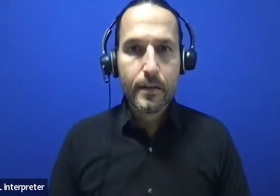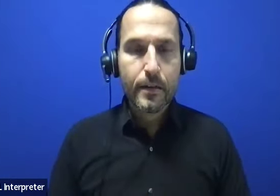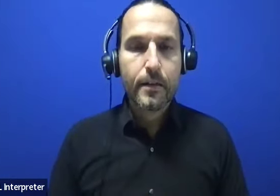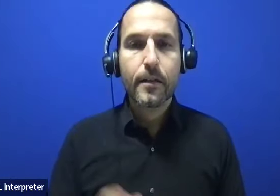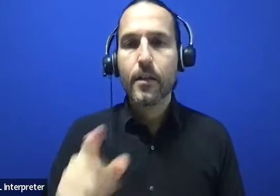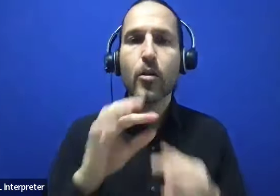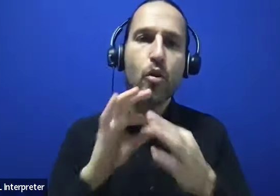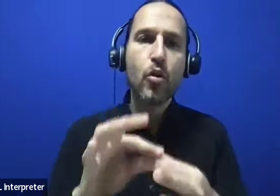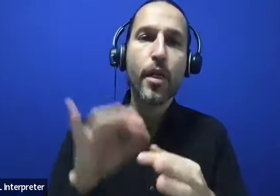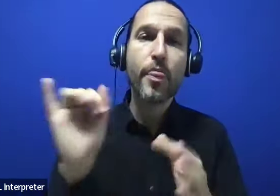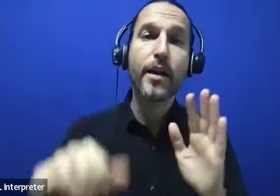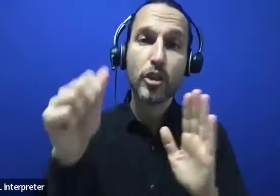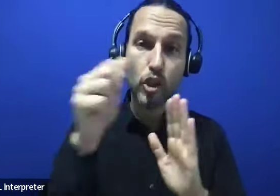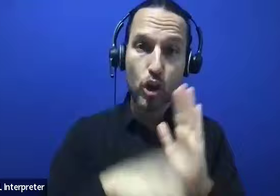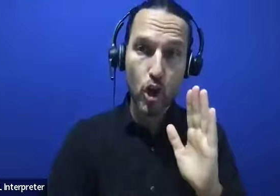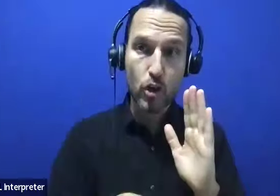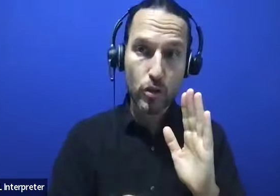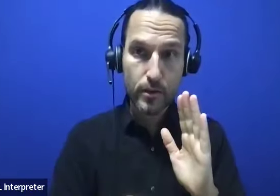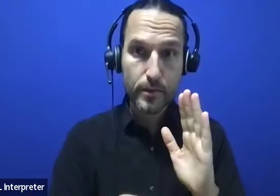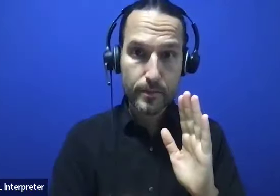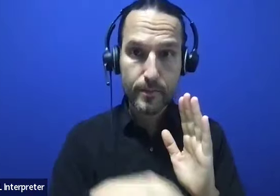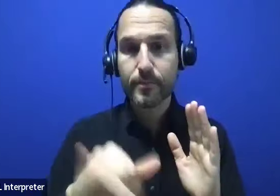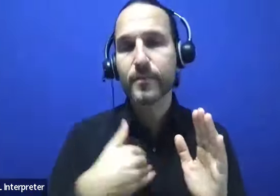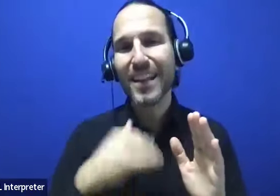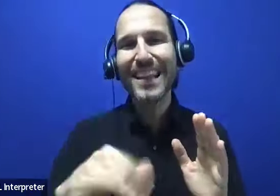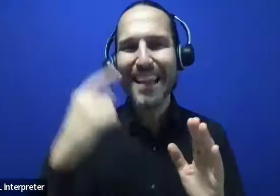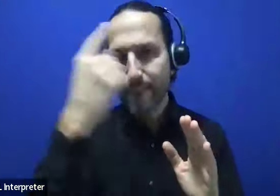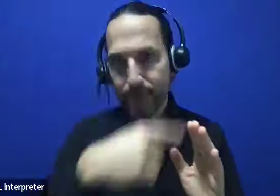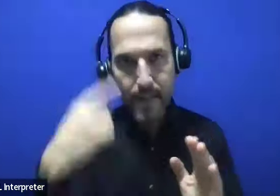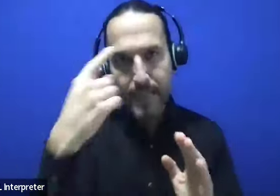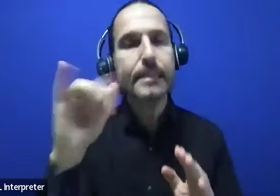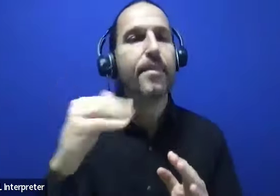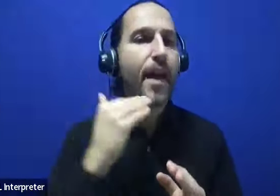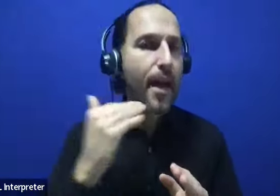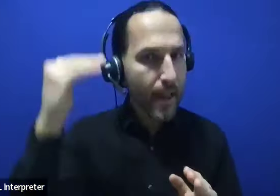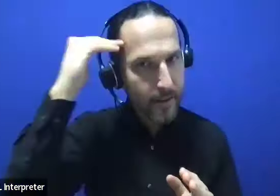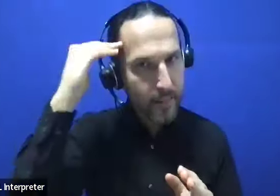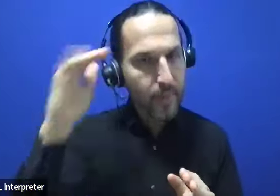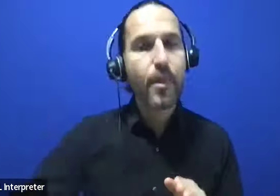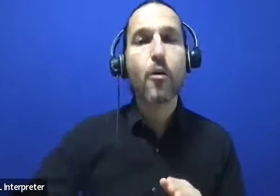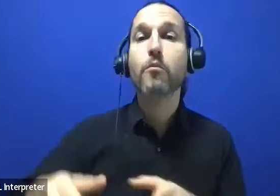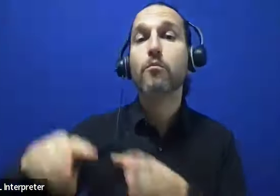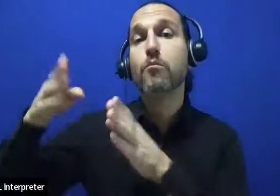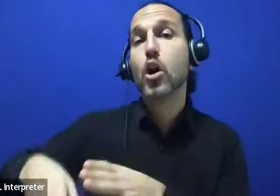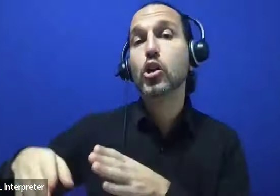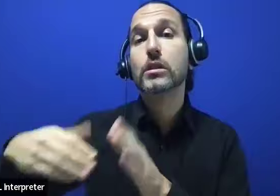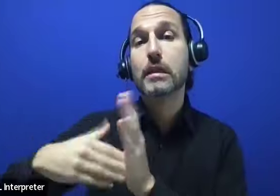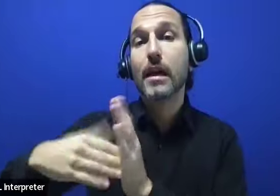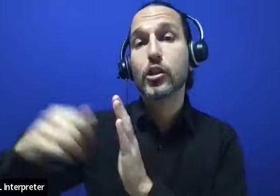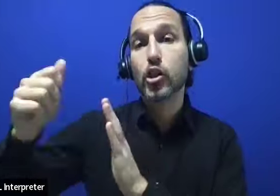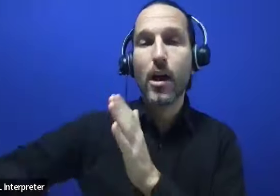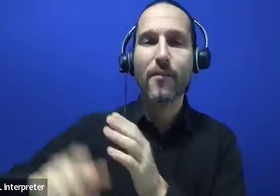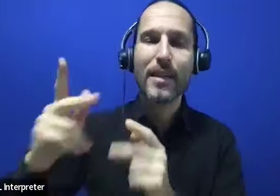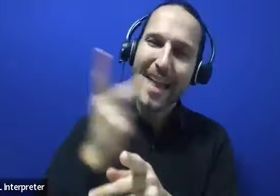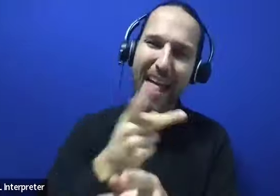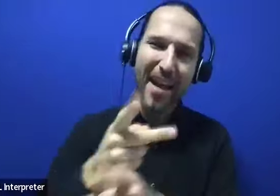especially with surgeries that involve the face and the head, surgeon has to be so careful because those nerves are not